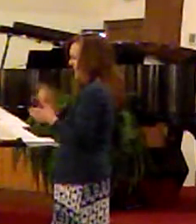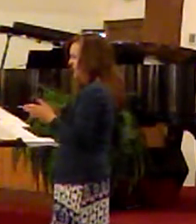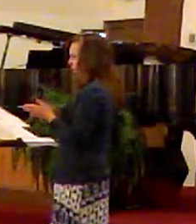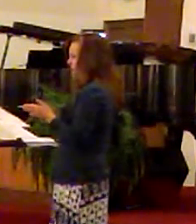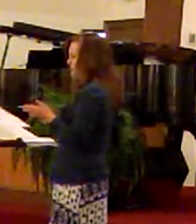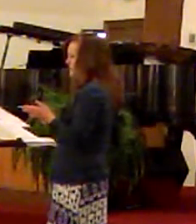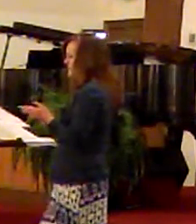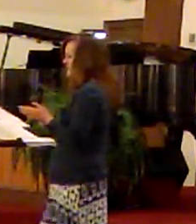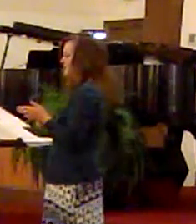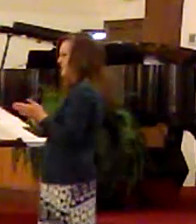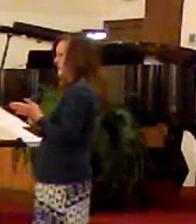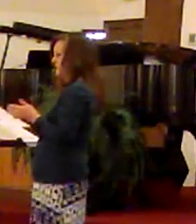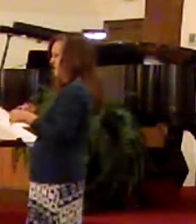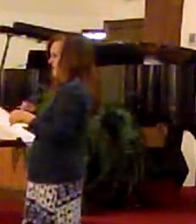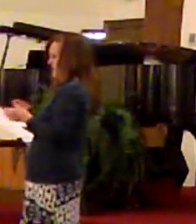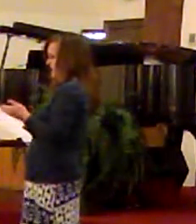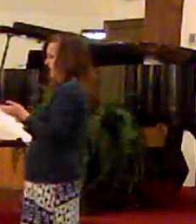here.